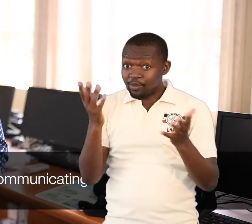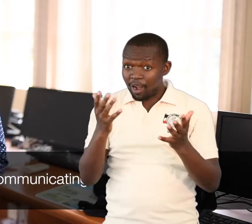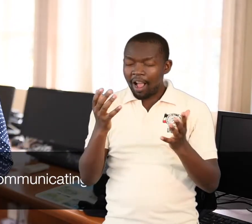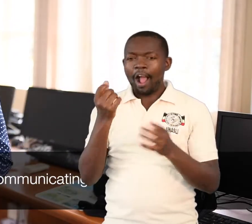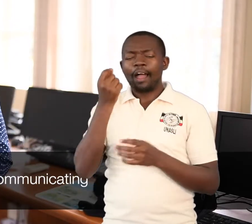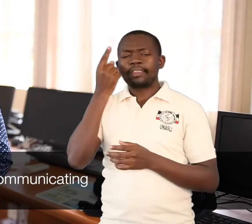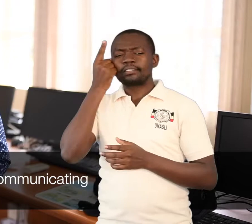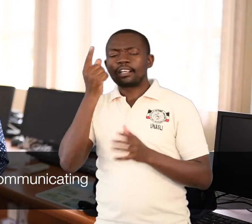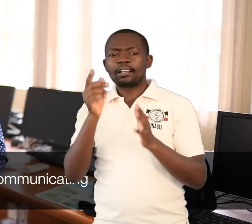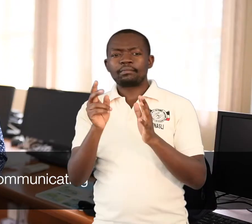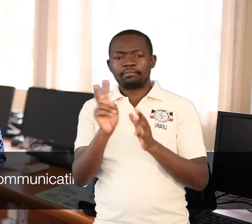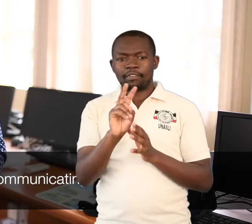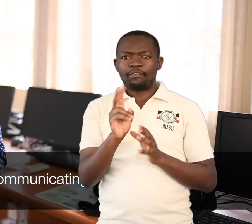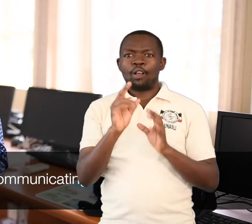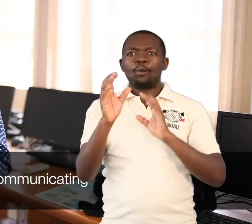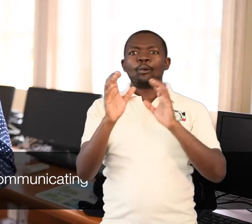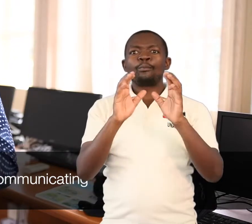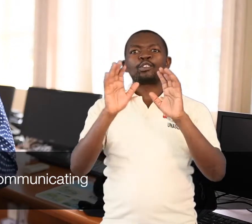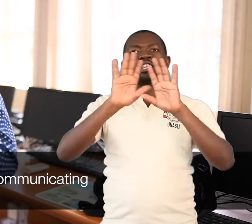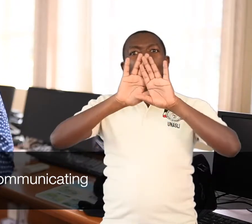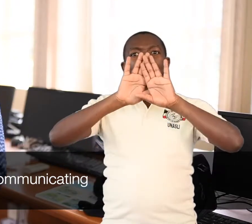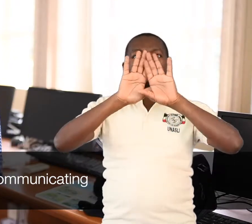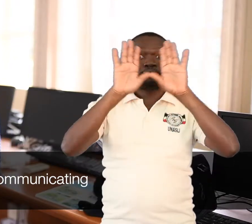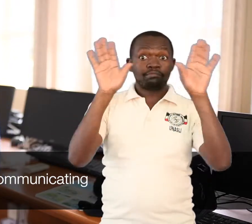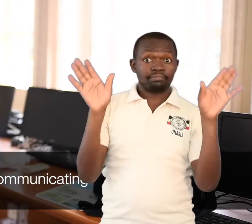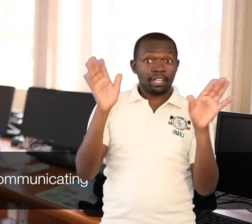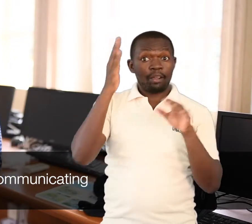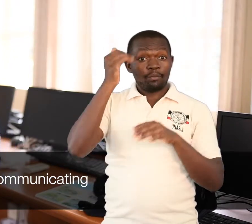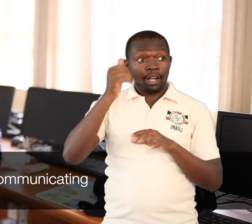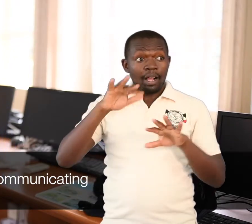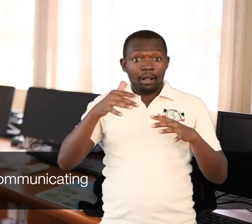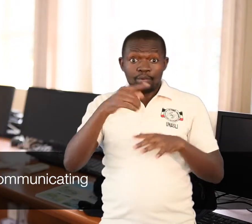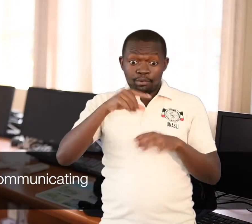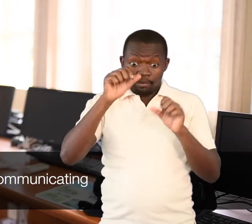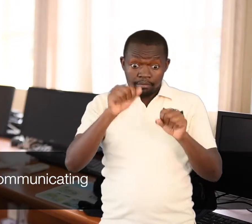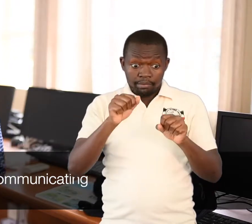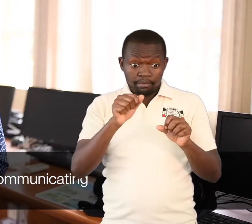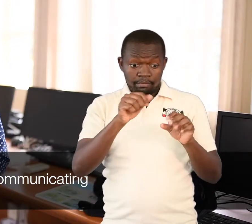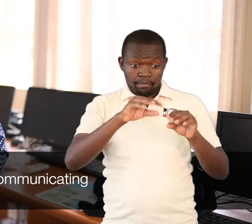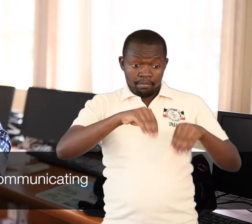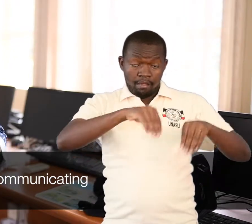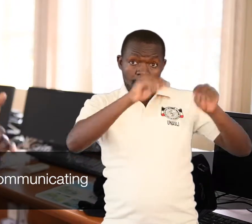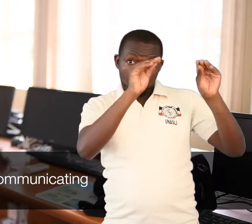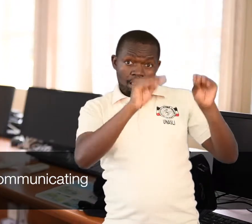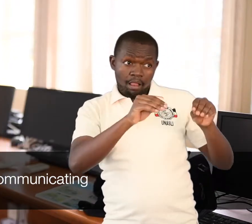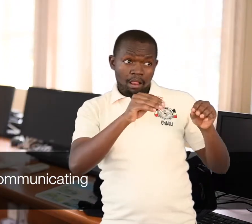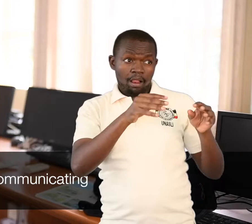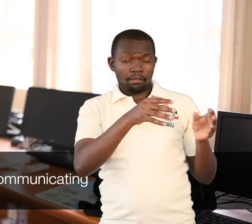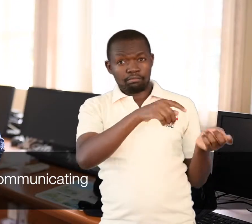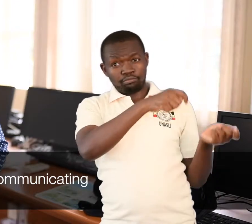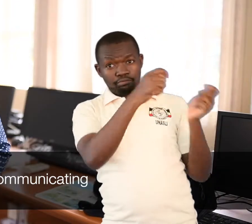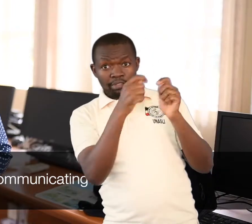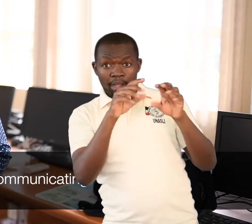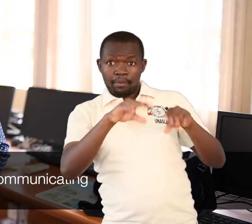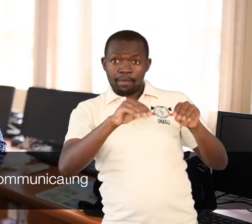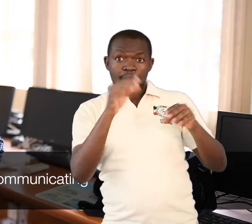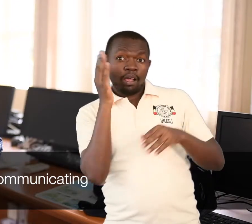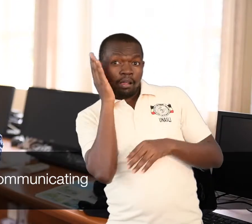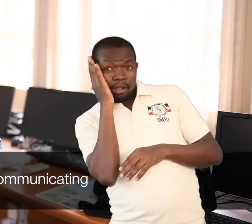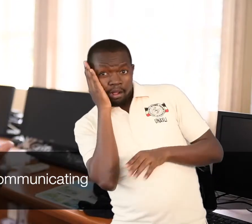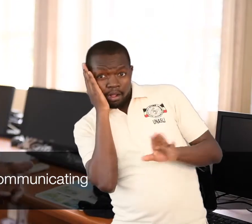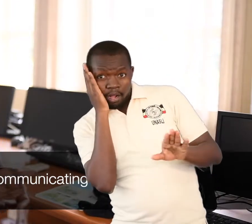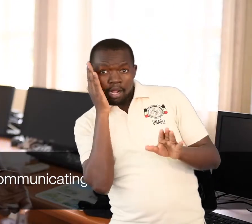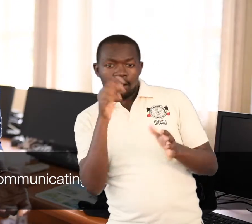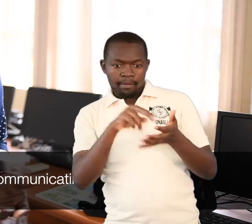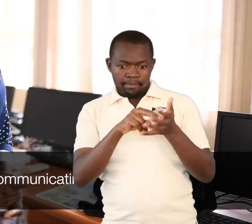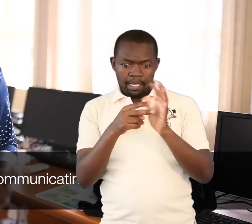communicating in a clear way. Because the way you may make your bed will give a response. And